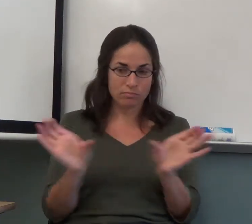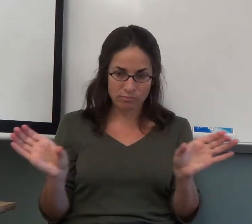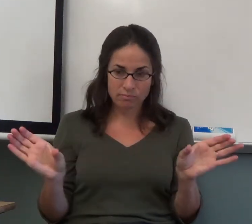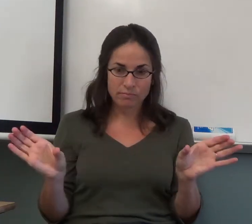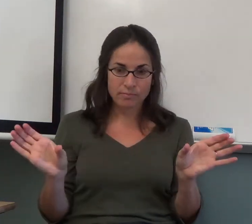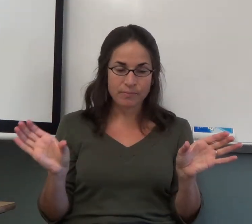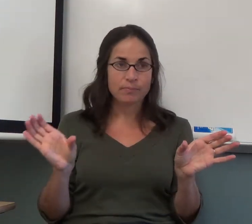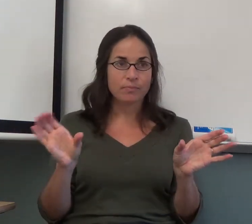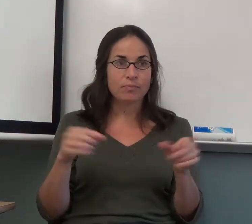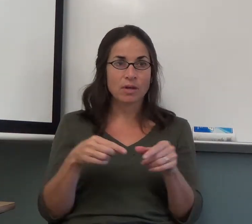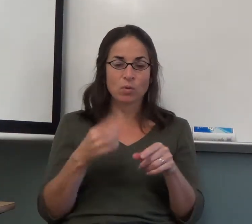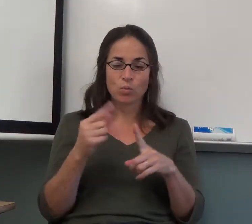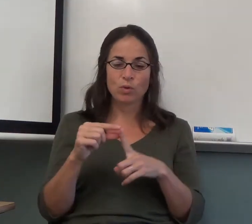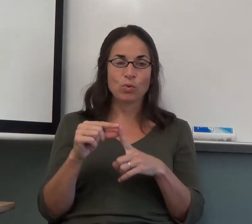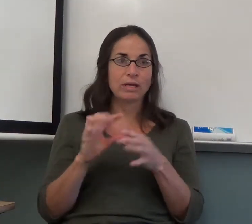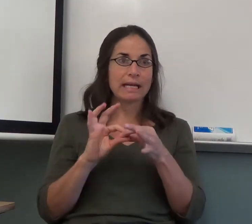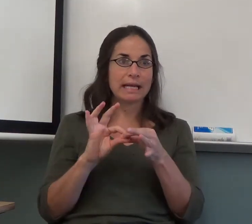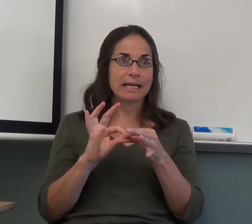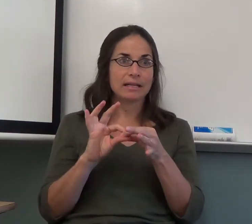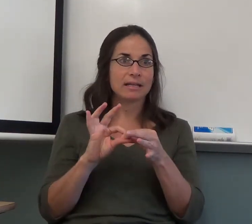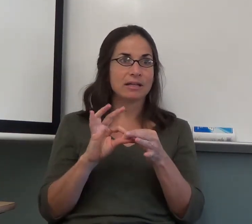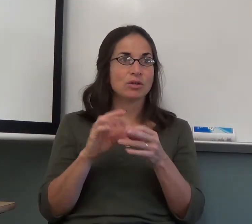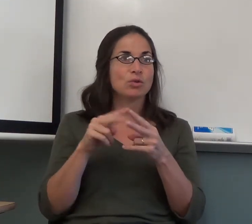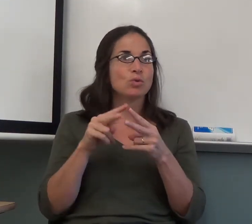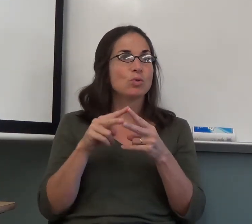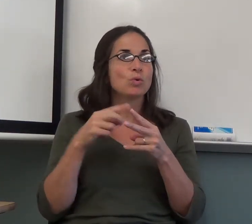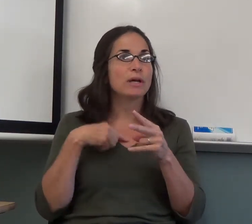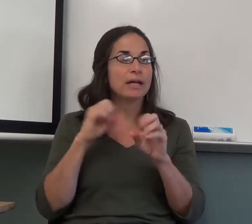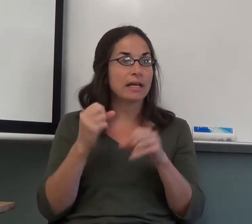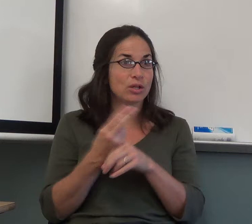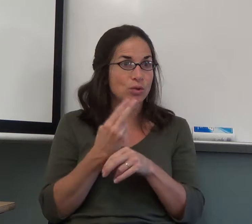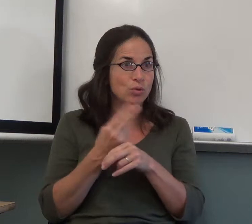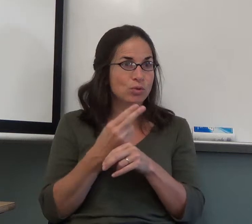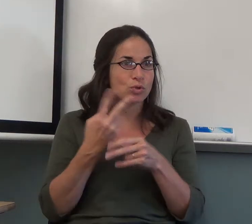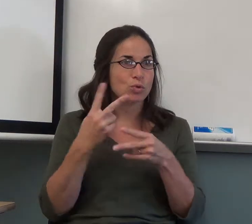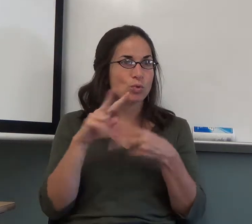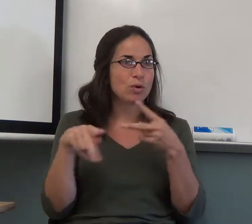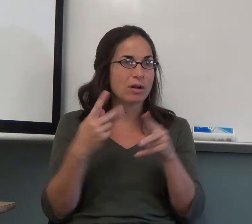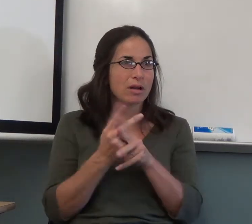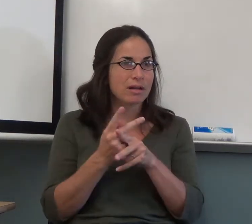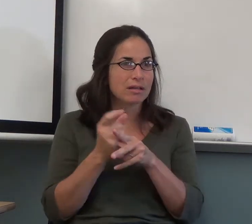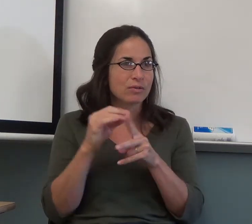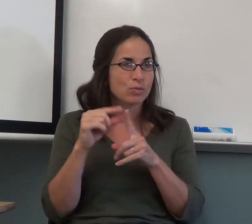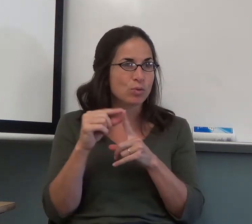a word, there are two possible words that I can use. There were two types of words. What were they?